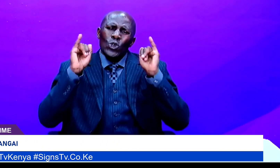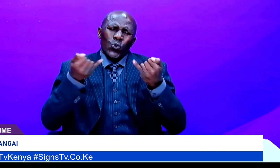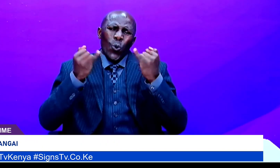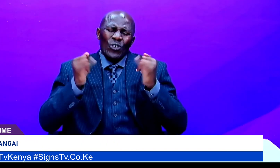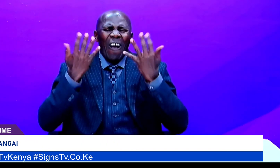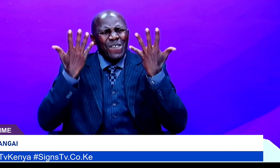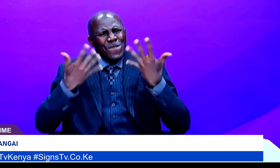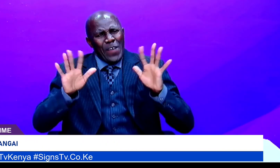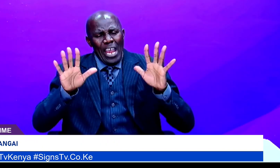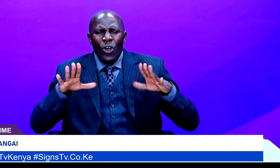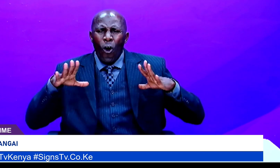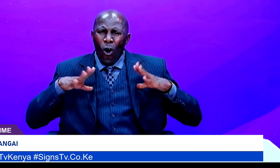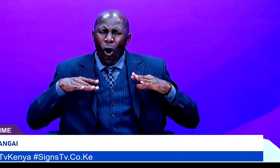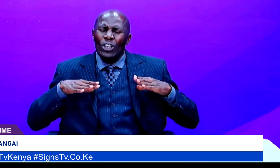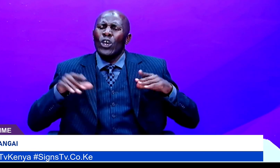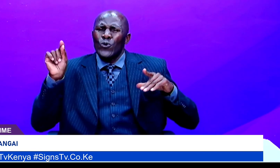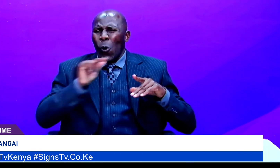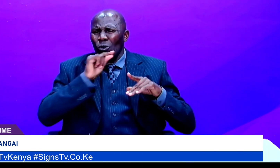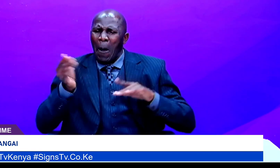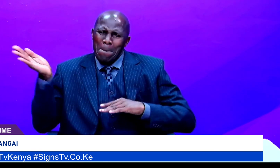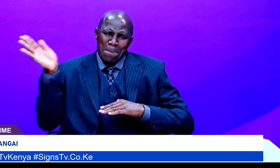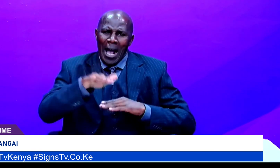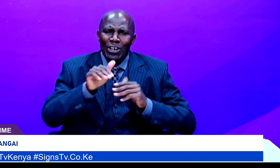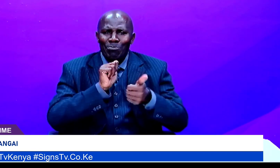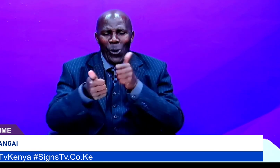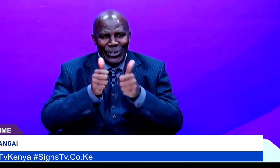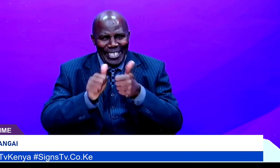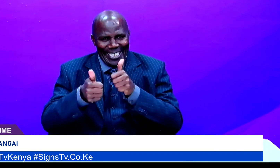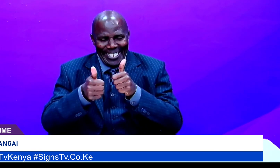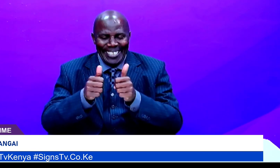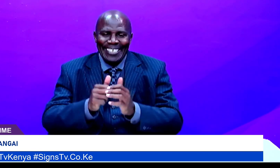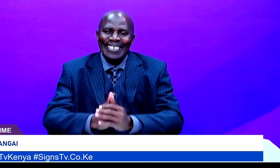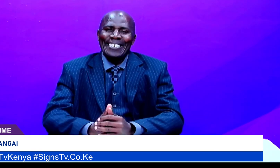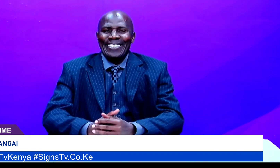Now we've come to the end of the news update, but allow us to take a short break. We'll be back with the sports news.